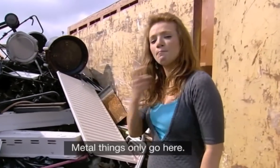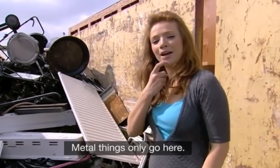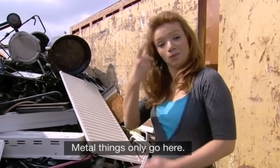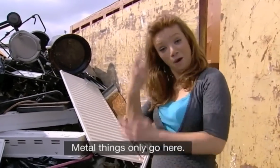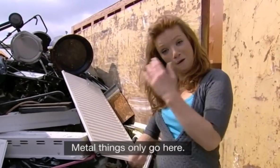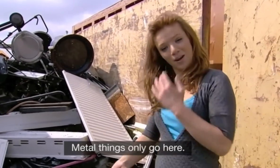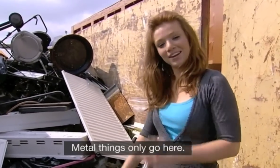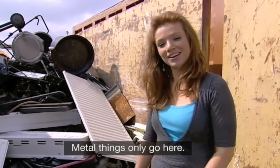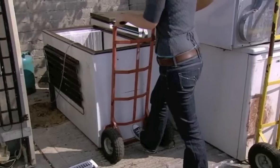Metal things go here.